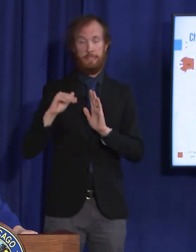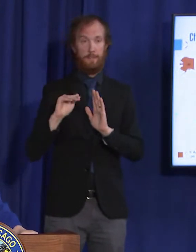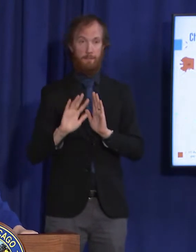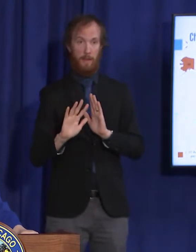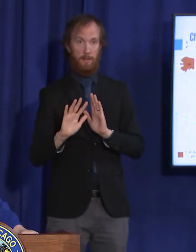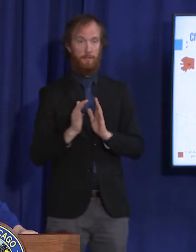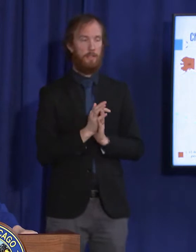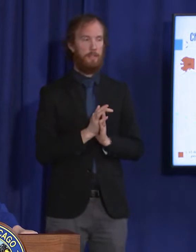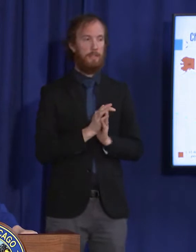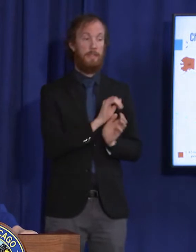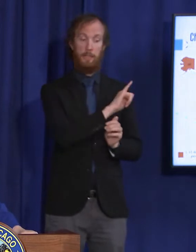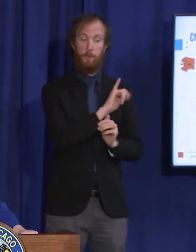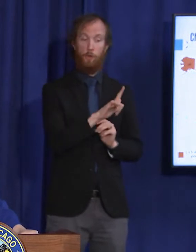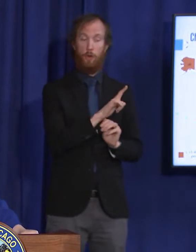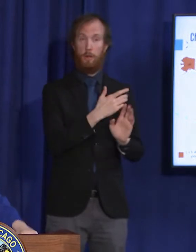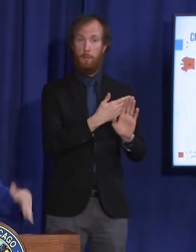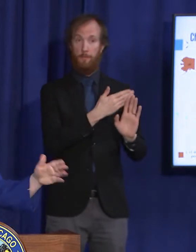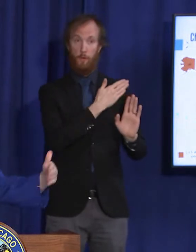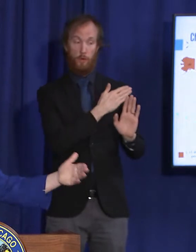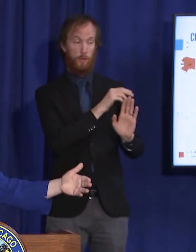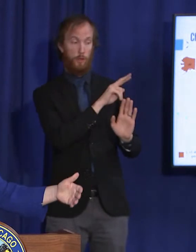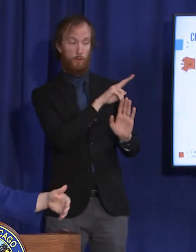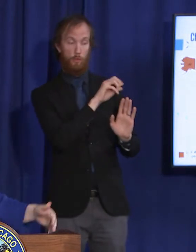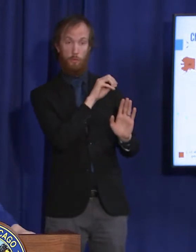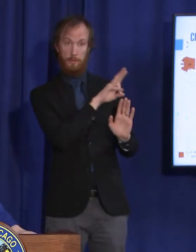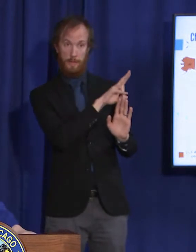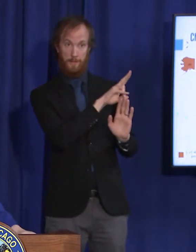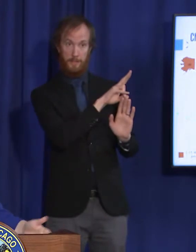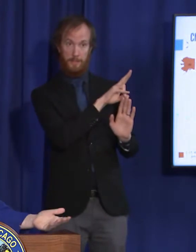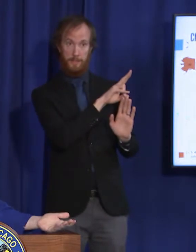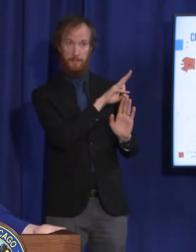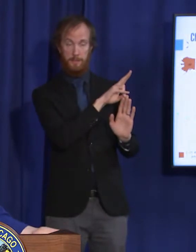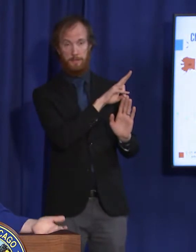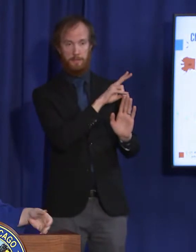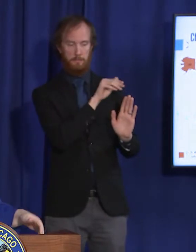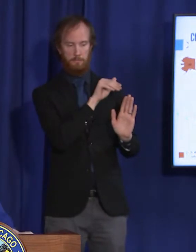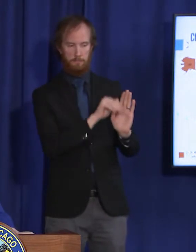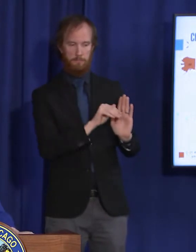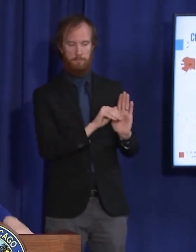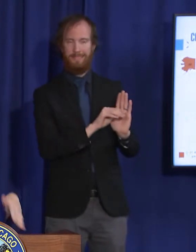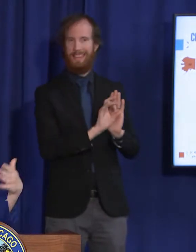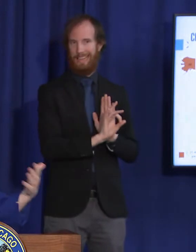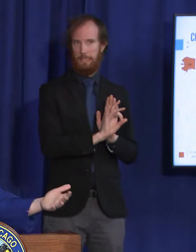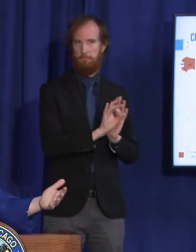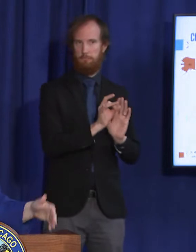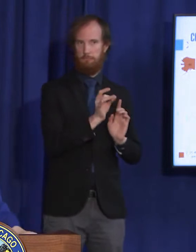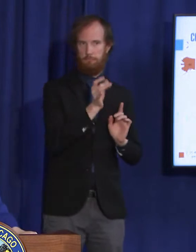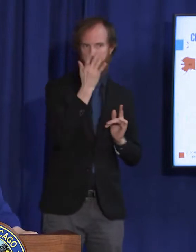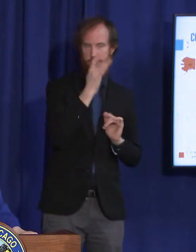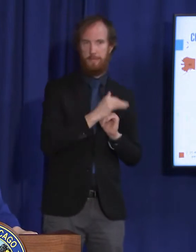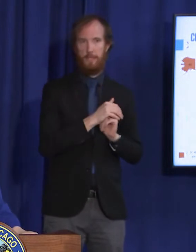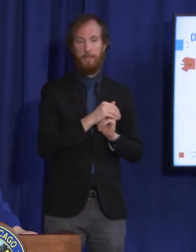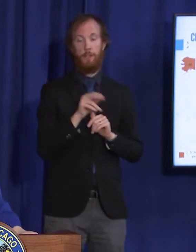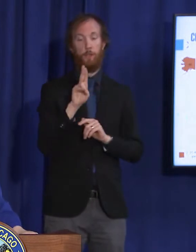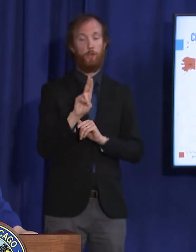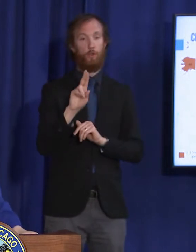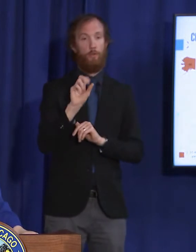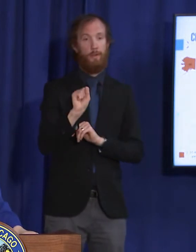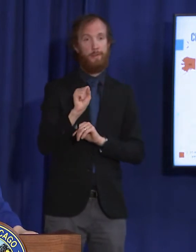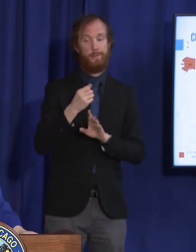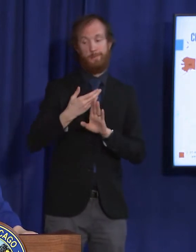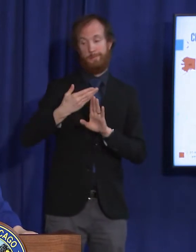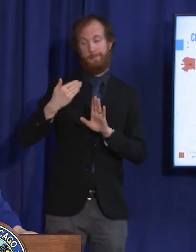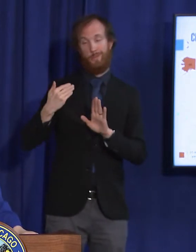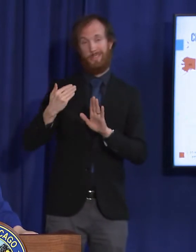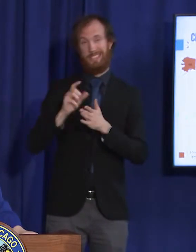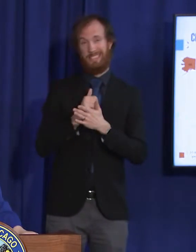from 227 10 weeks ago per 100,000 per day to 8. The U.S. has gone from over 200 down to